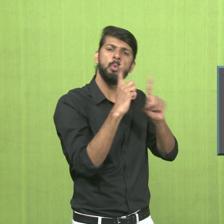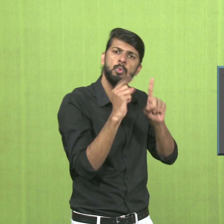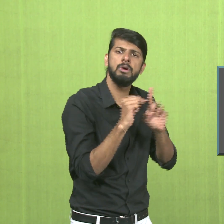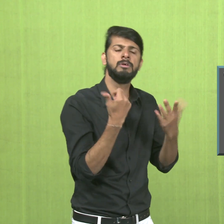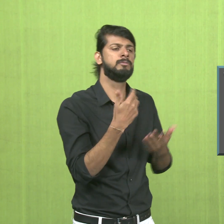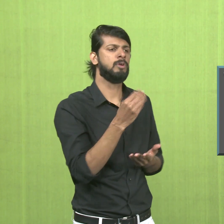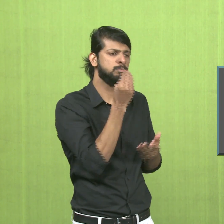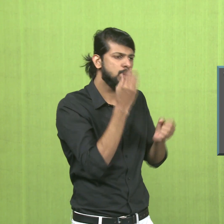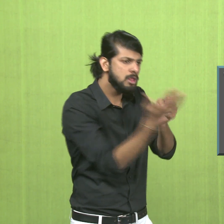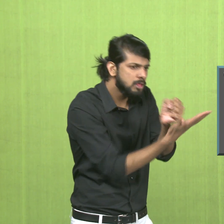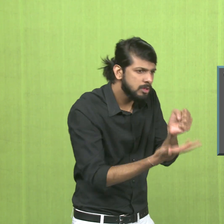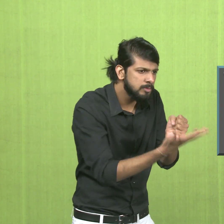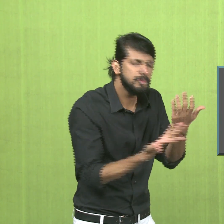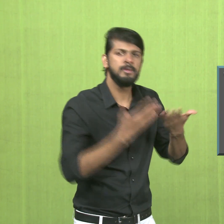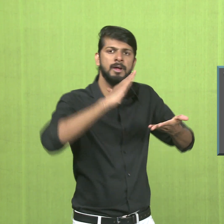Warli people, their daily activities